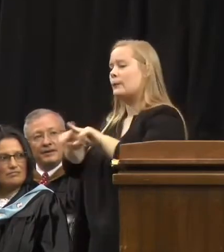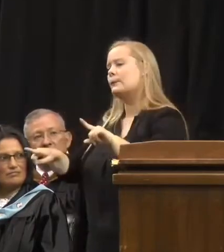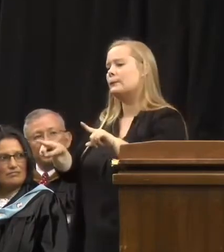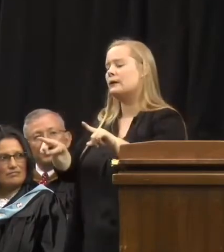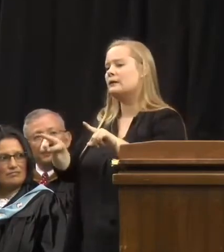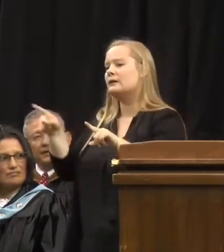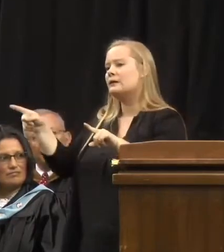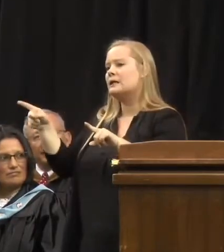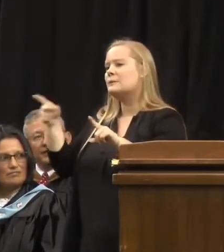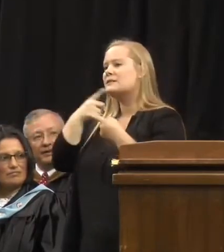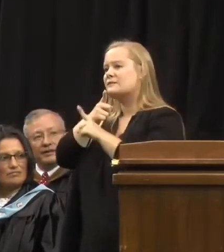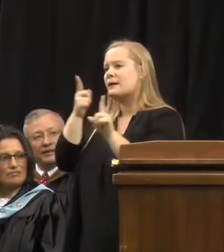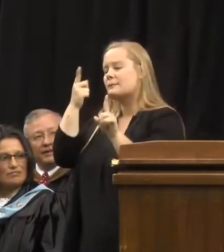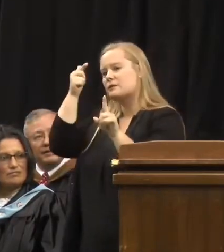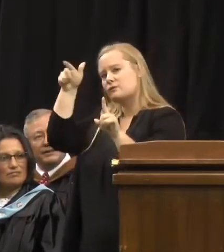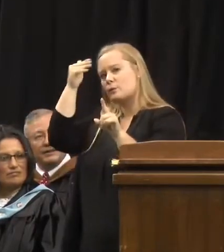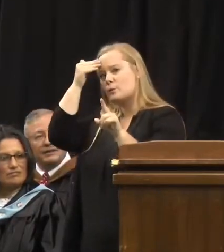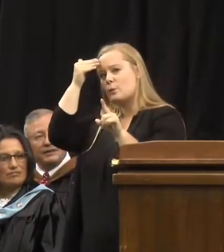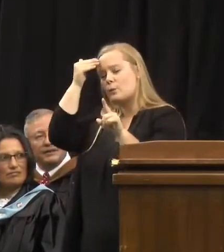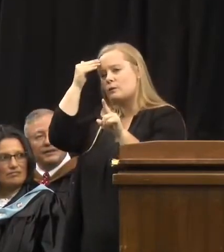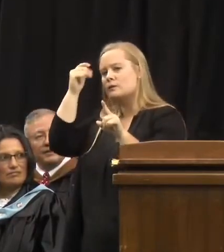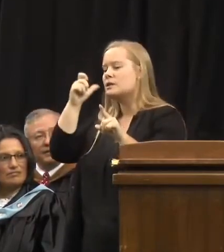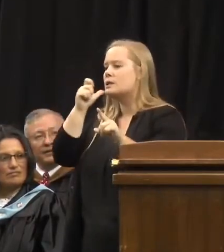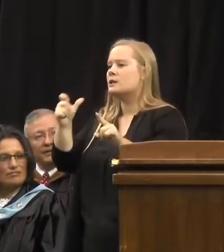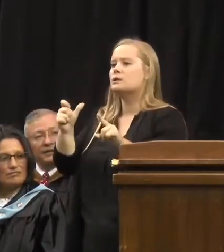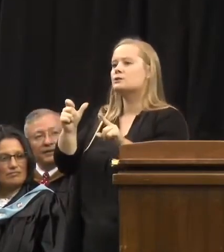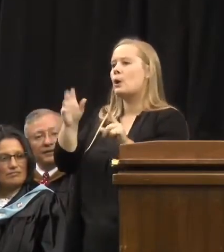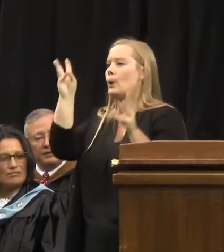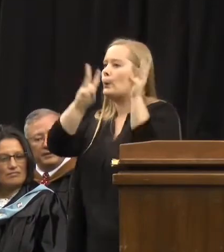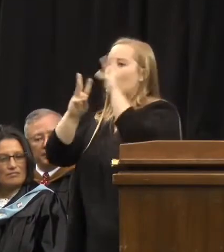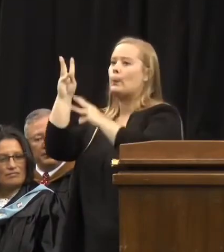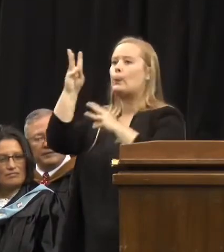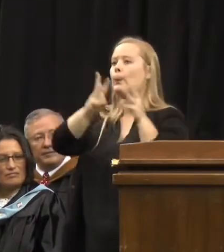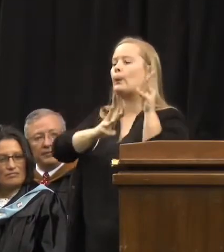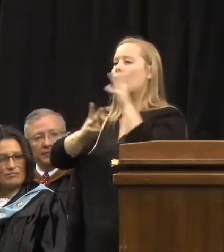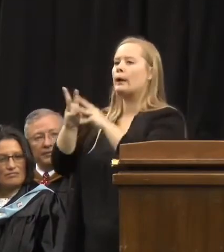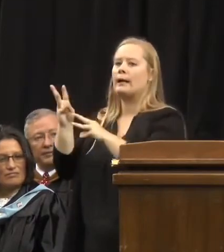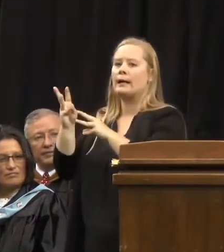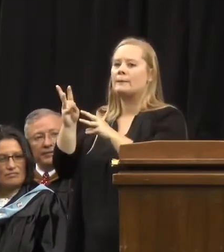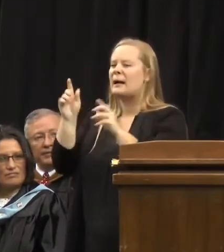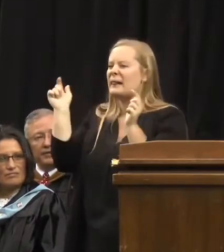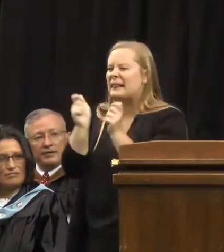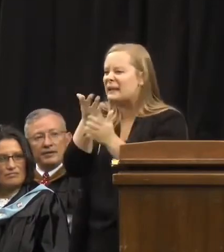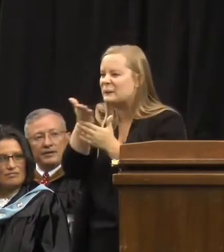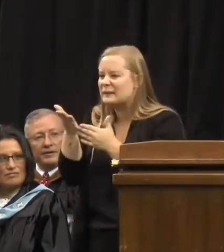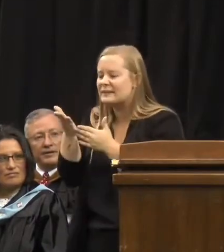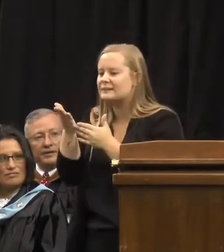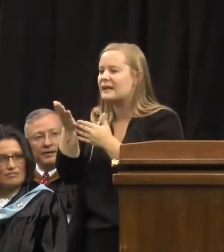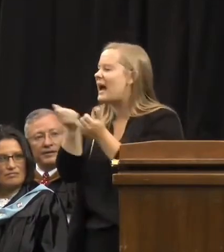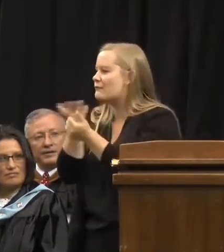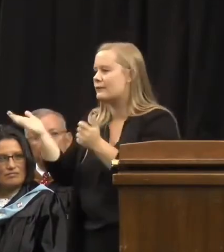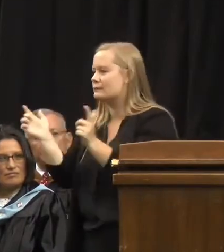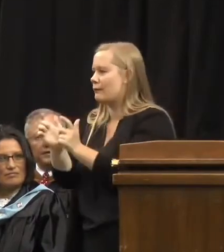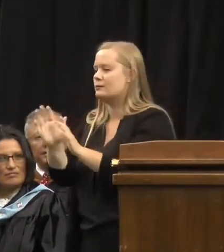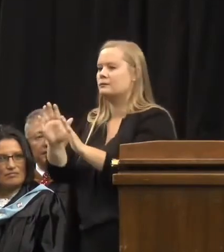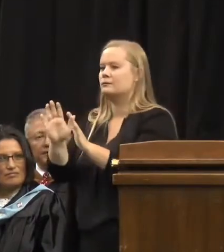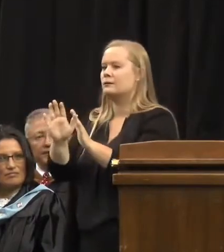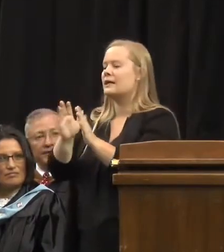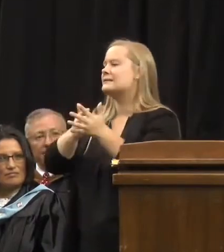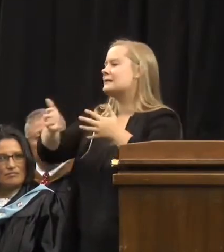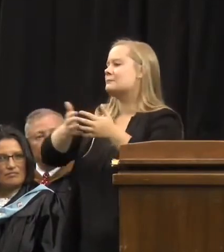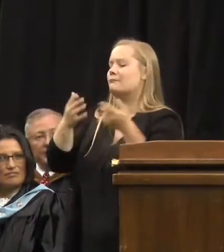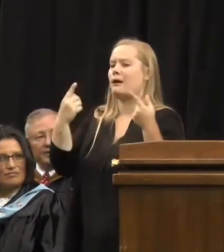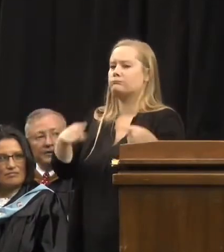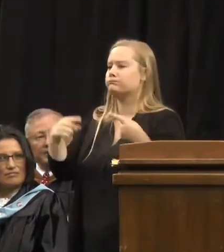that he left with all of us is, don't sweat the small things, and they are all small. Remember that no matter what comes your